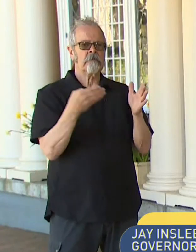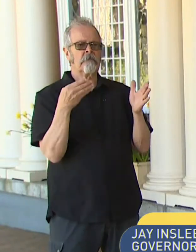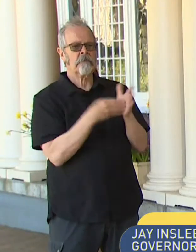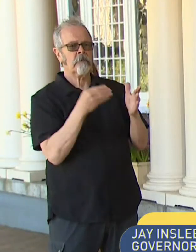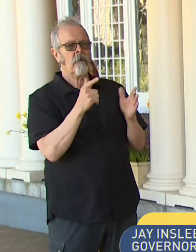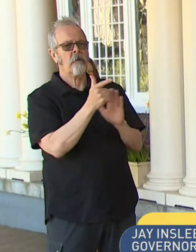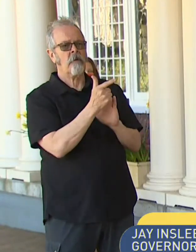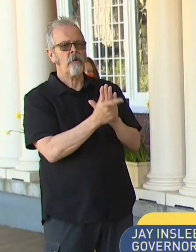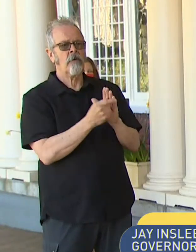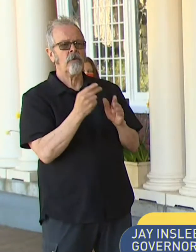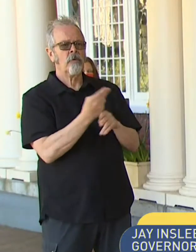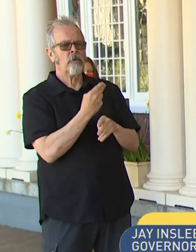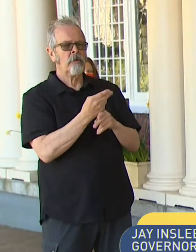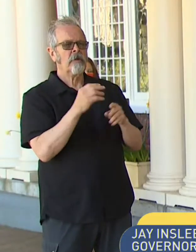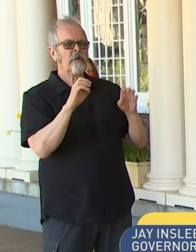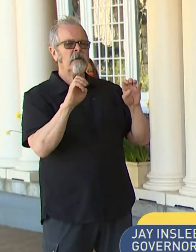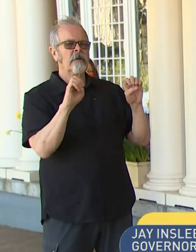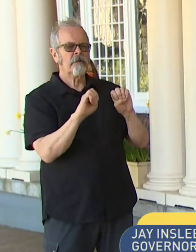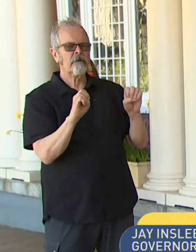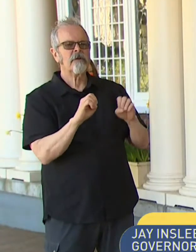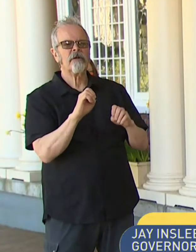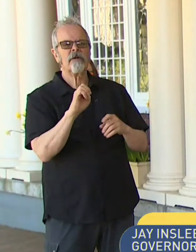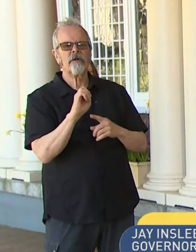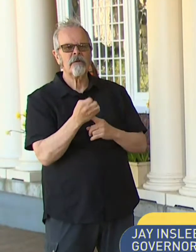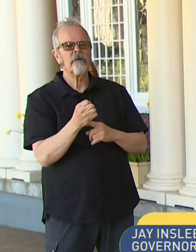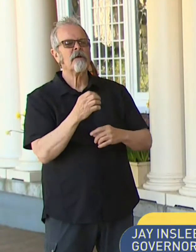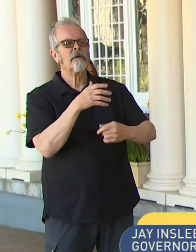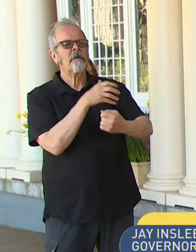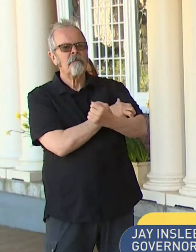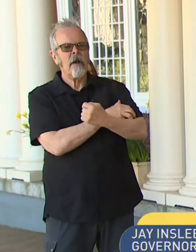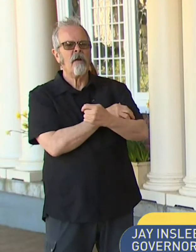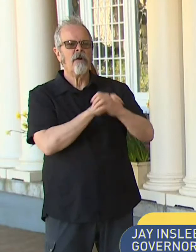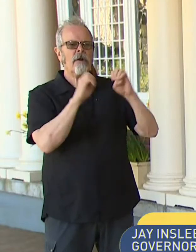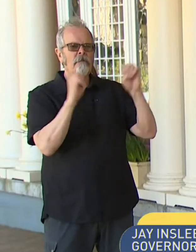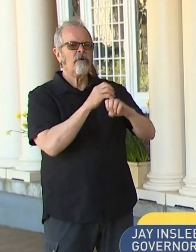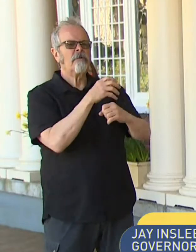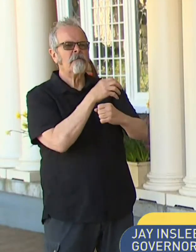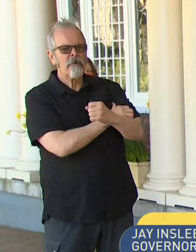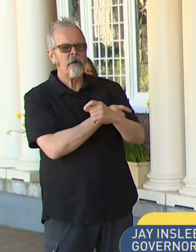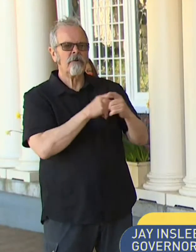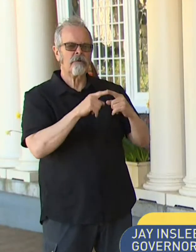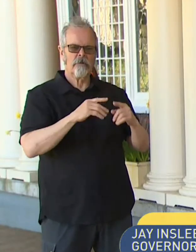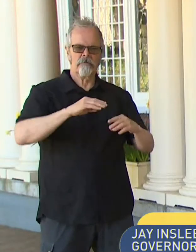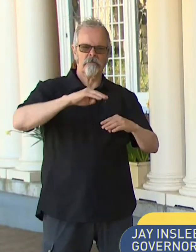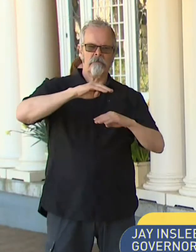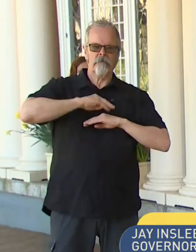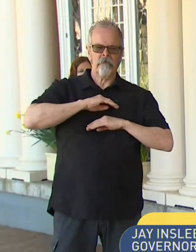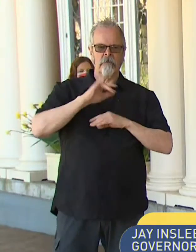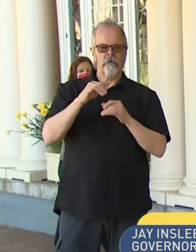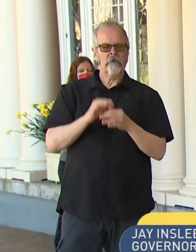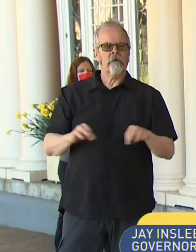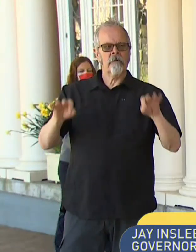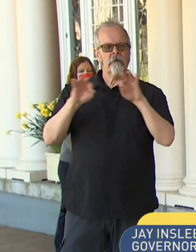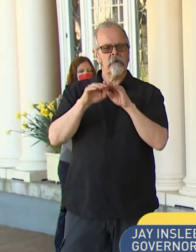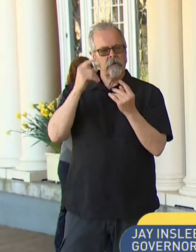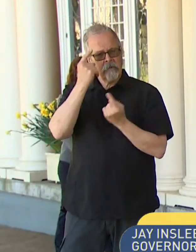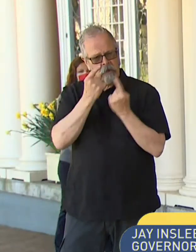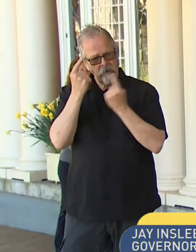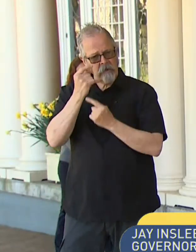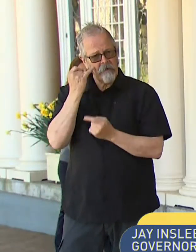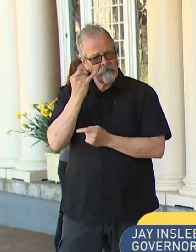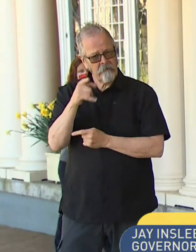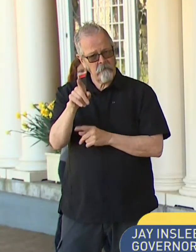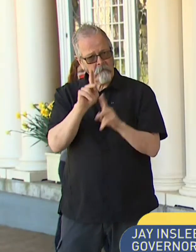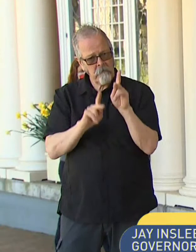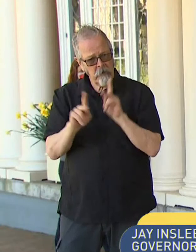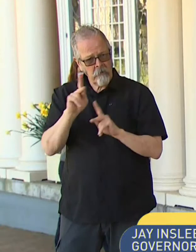powers. I think that's both gratifying and maybe worth considering if people want to, gut the ability